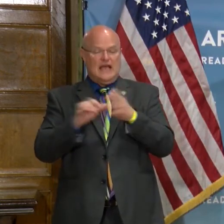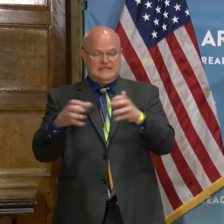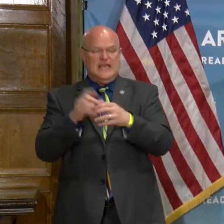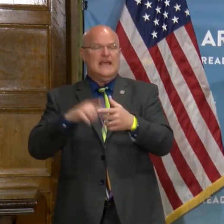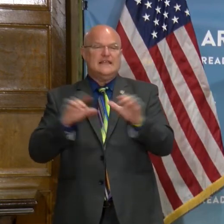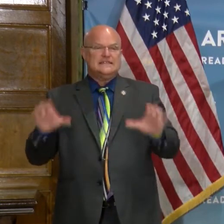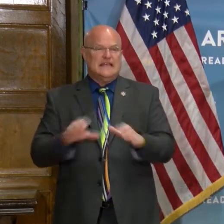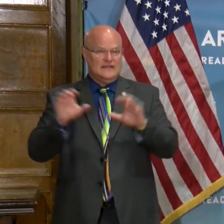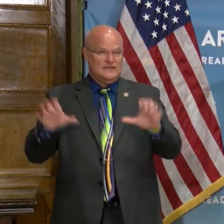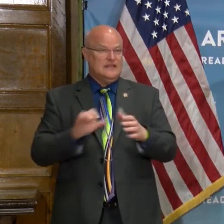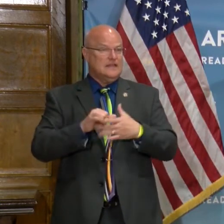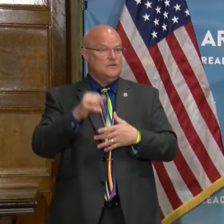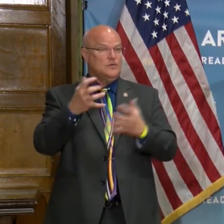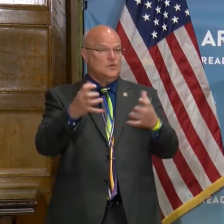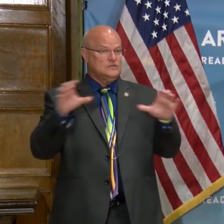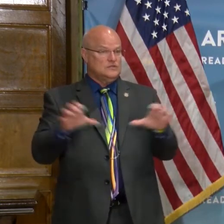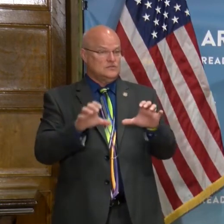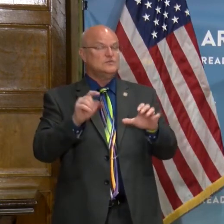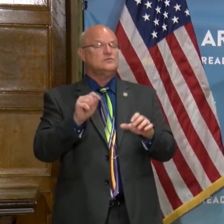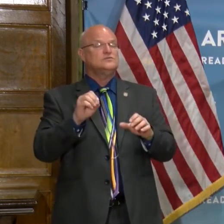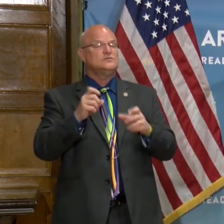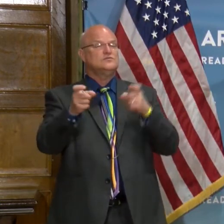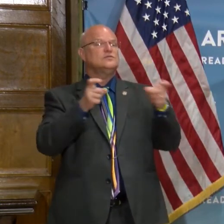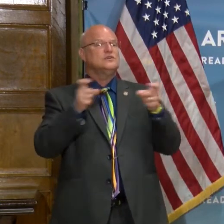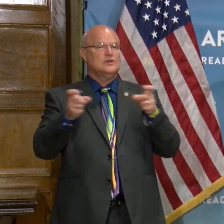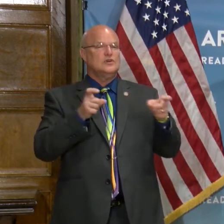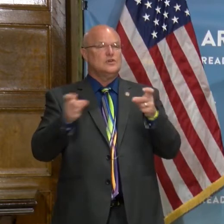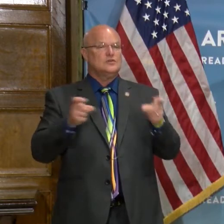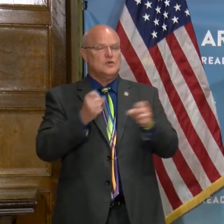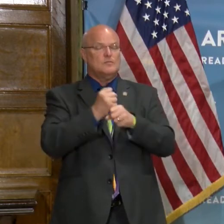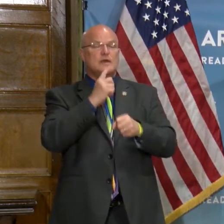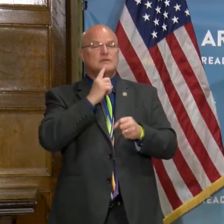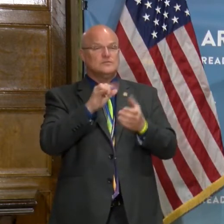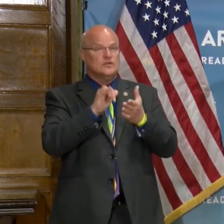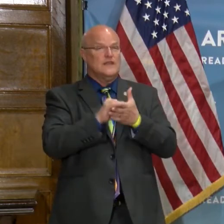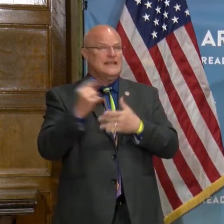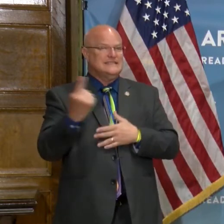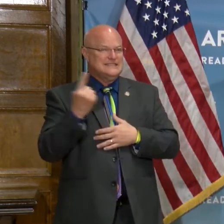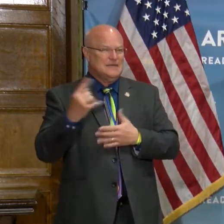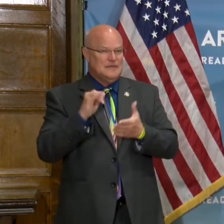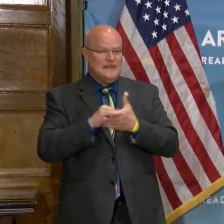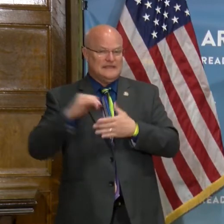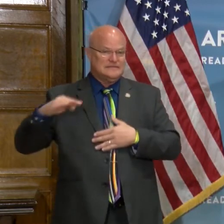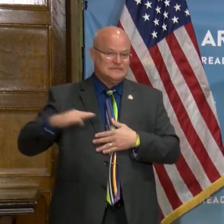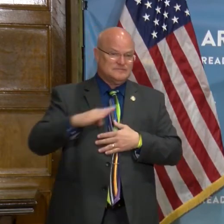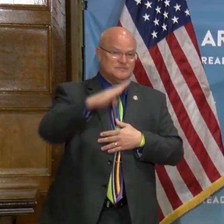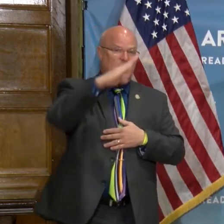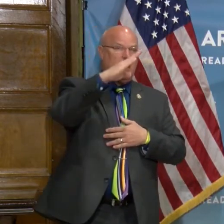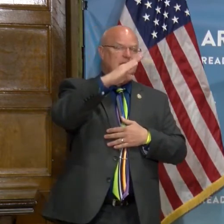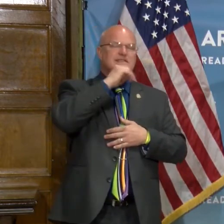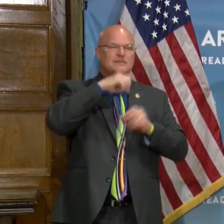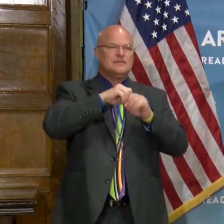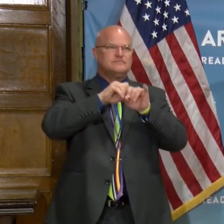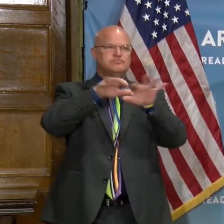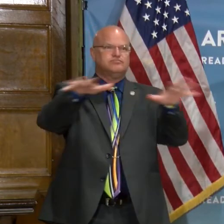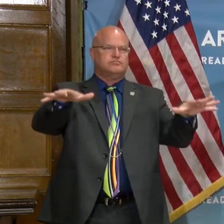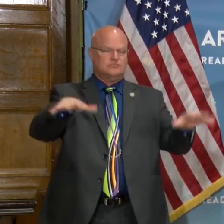kind of activity that we have to do to control and make sure that something that's a spike does not become an outbreak.